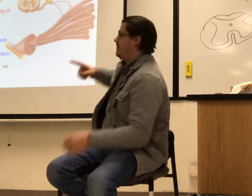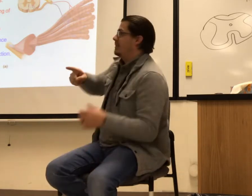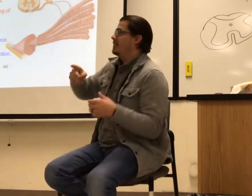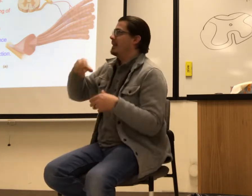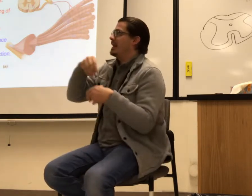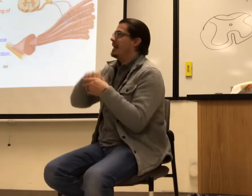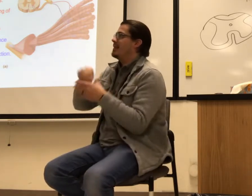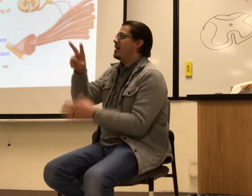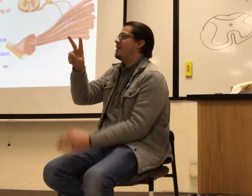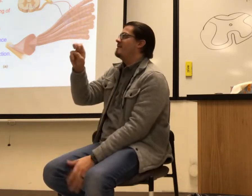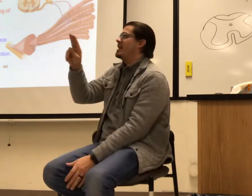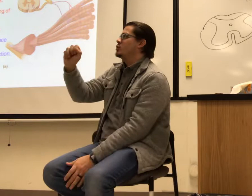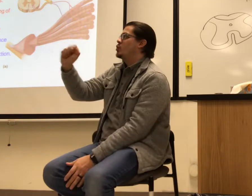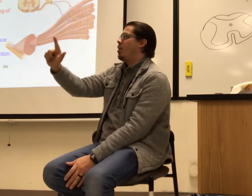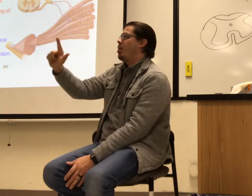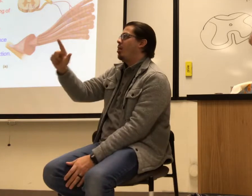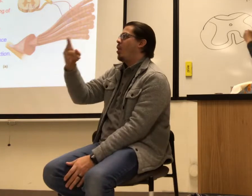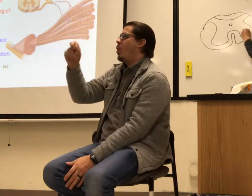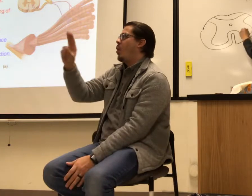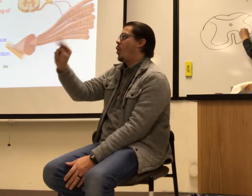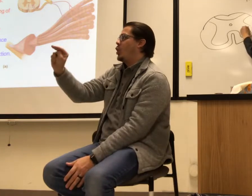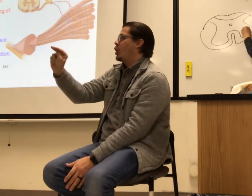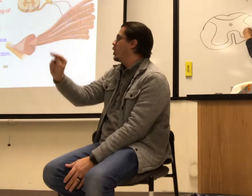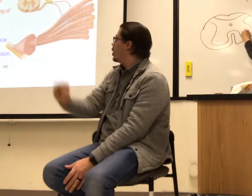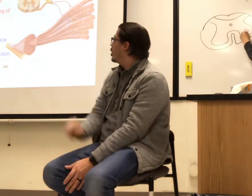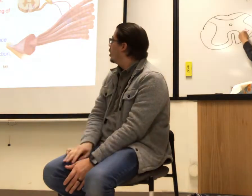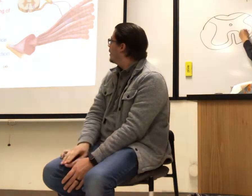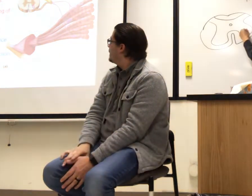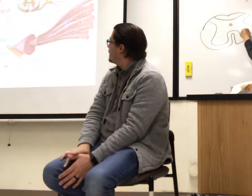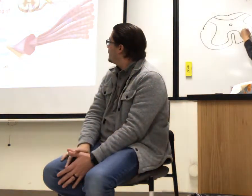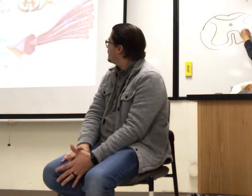of the motor neuron. I'm gonna draw a little cell body there.